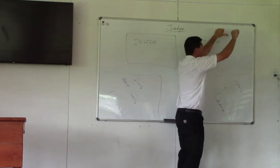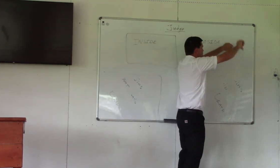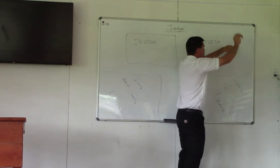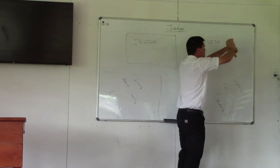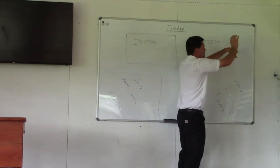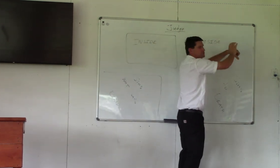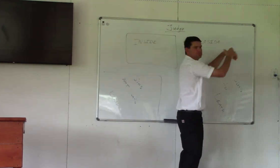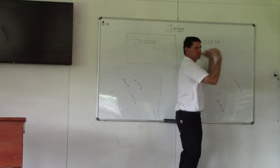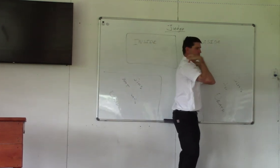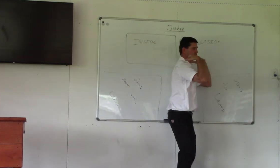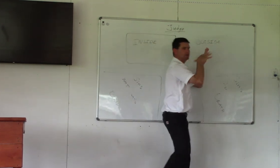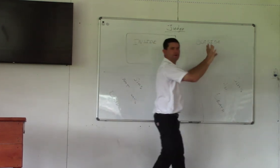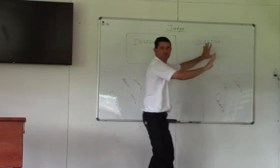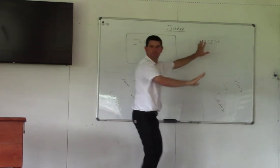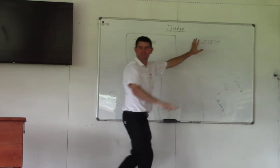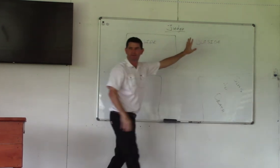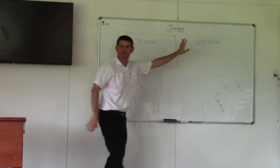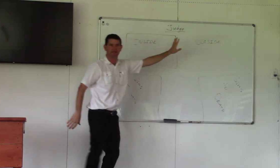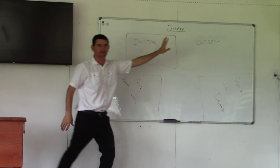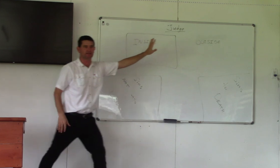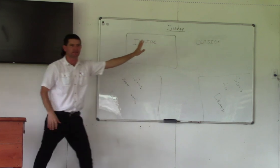judge, church, not my responsibility.